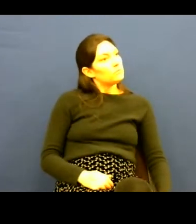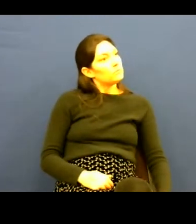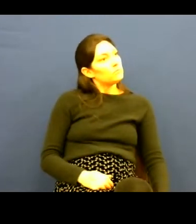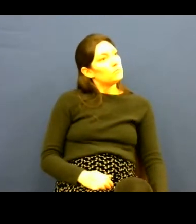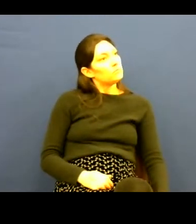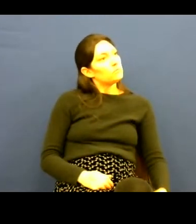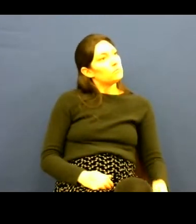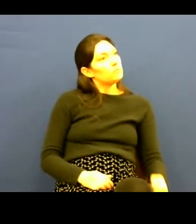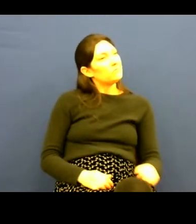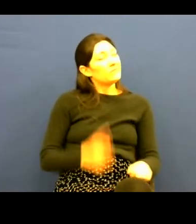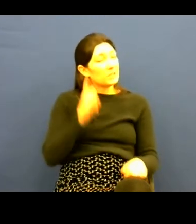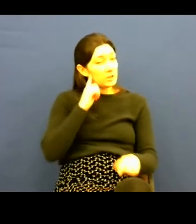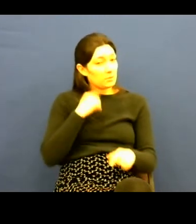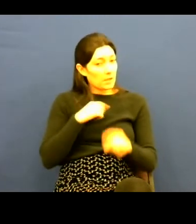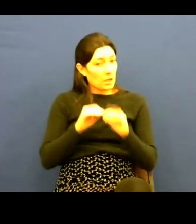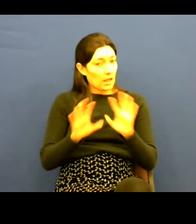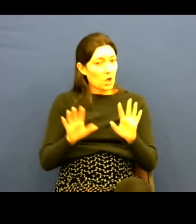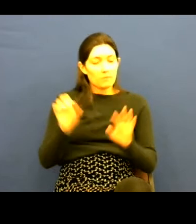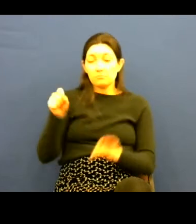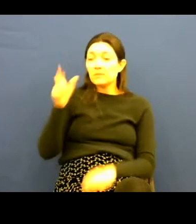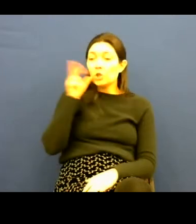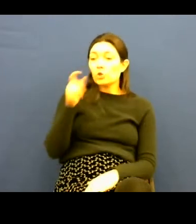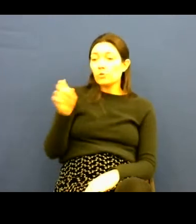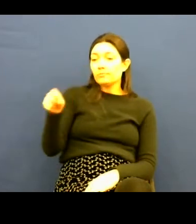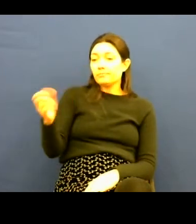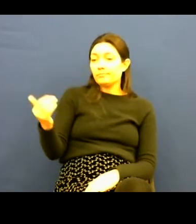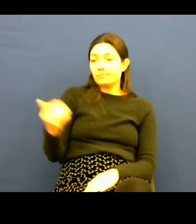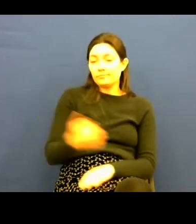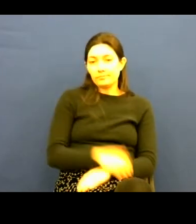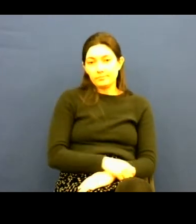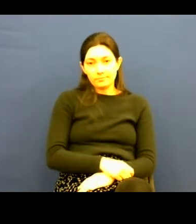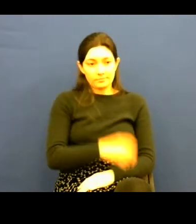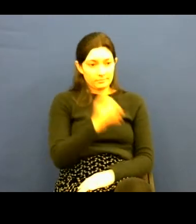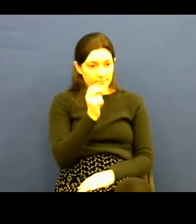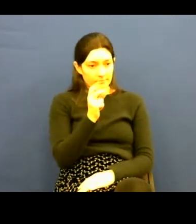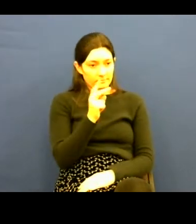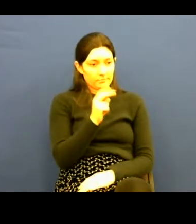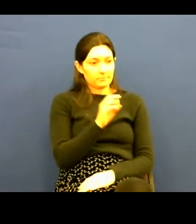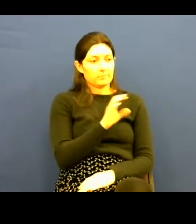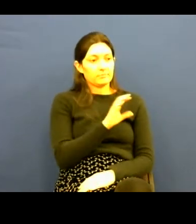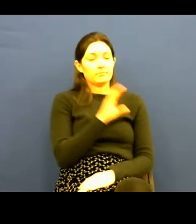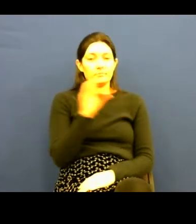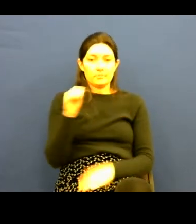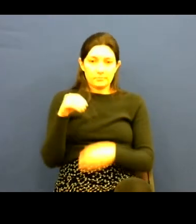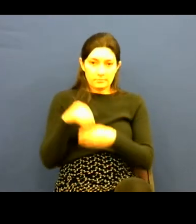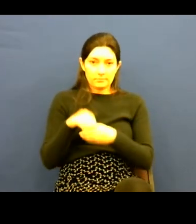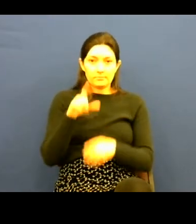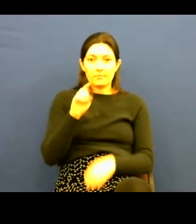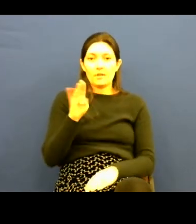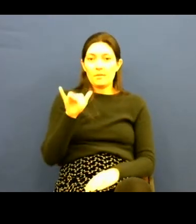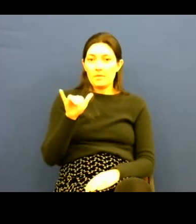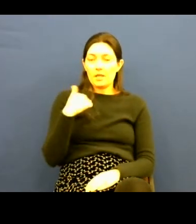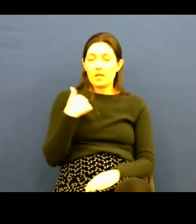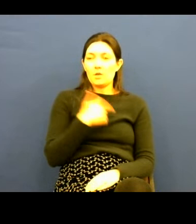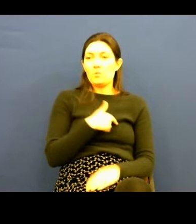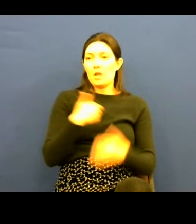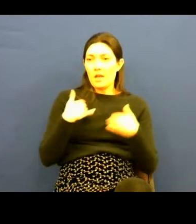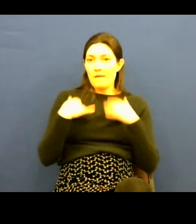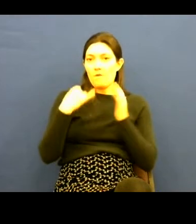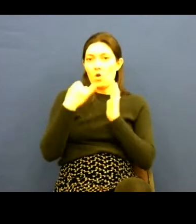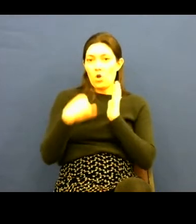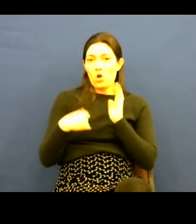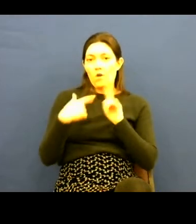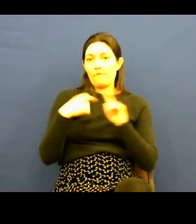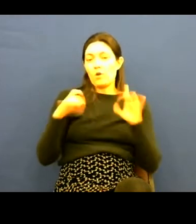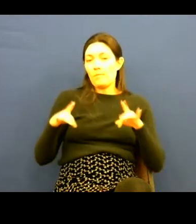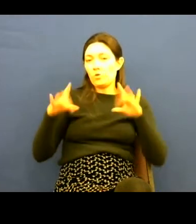Can you hear me okay? We can hear you. Okay. In the lobby there, we have an art piece from Australia. It's called The